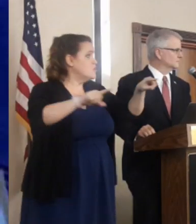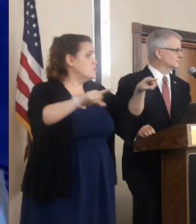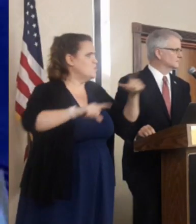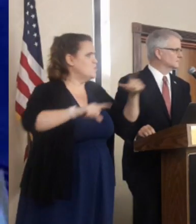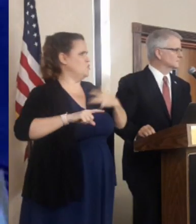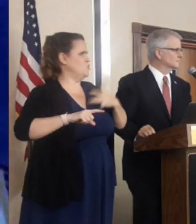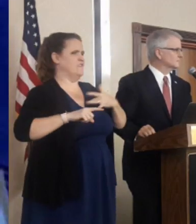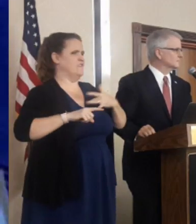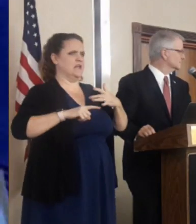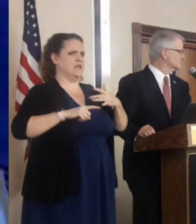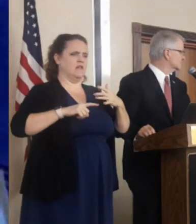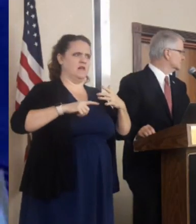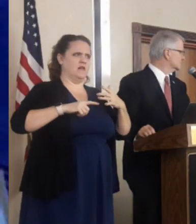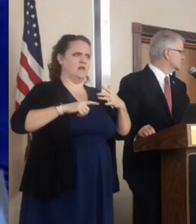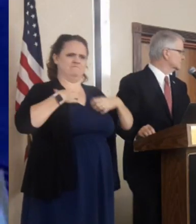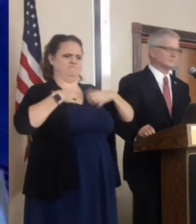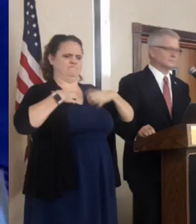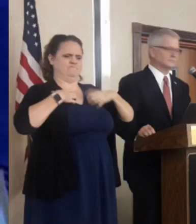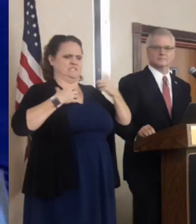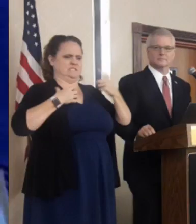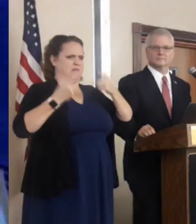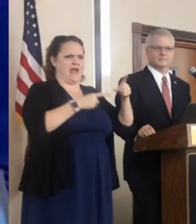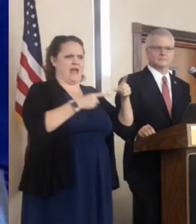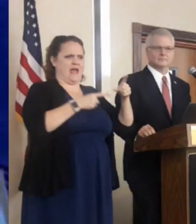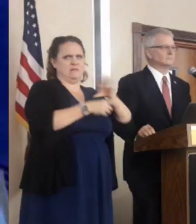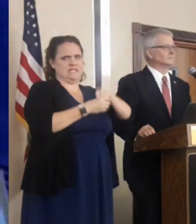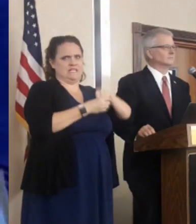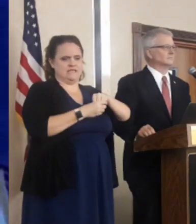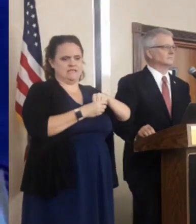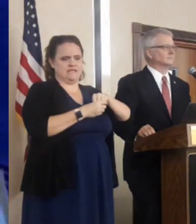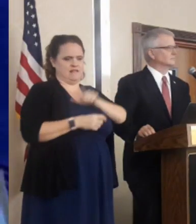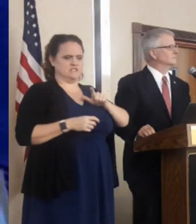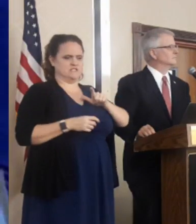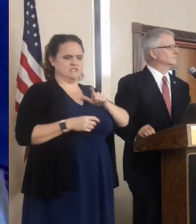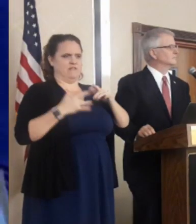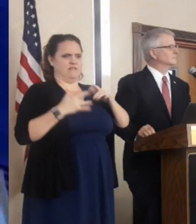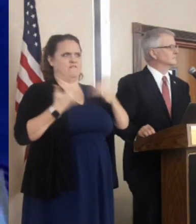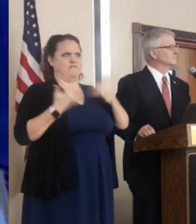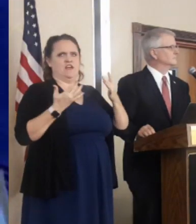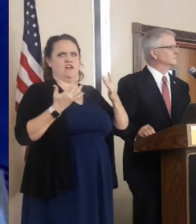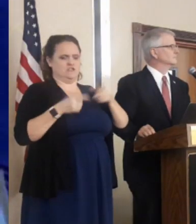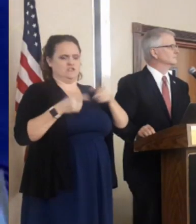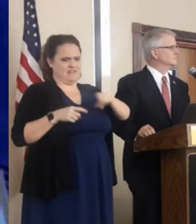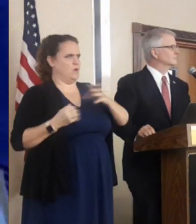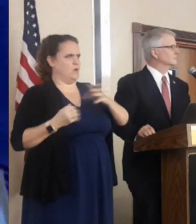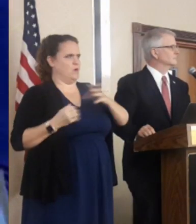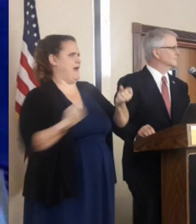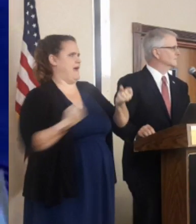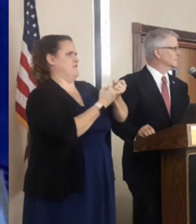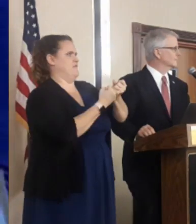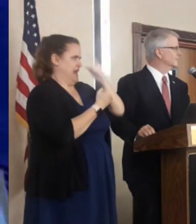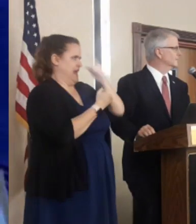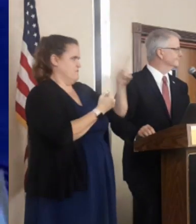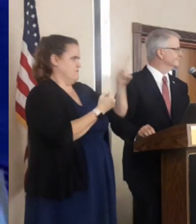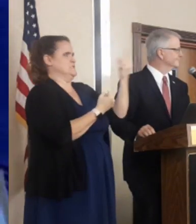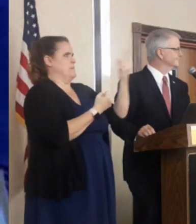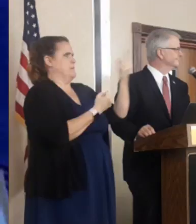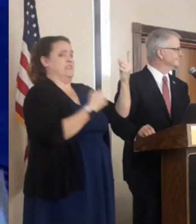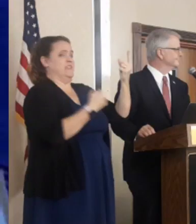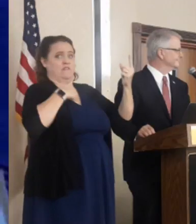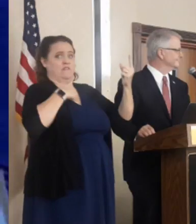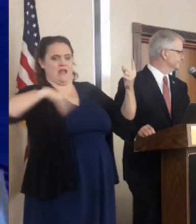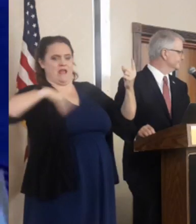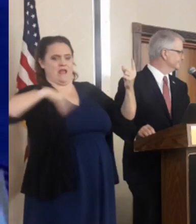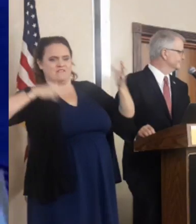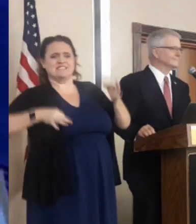could go on in the Legislative Affairs Committee that could advocate for something other than what has already been decided, you're wrong